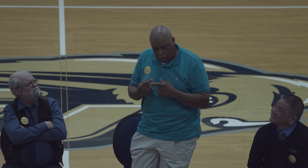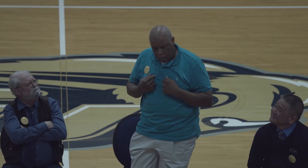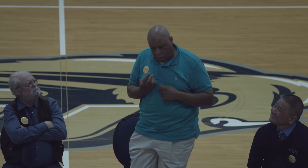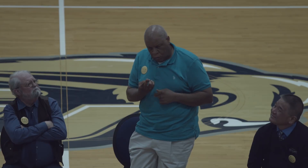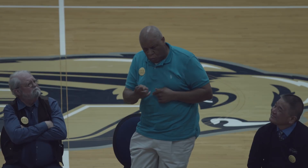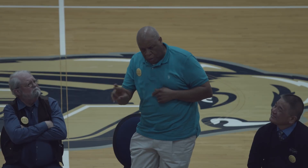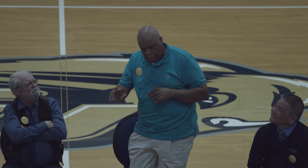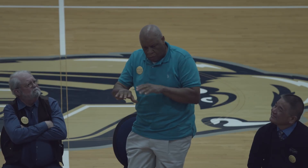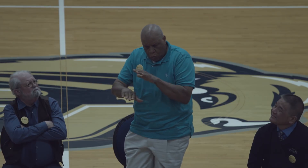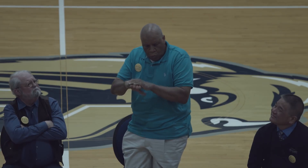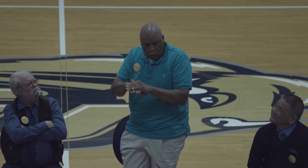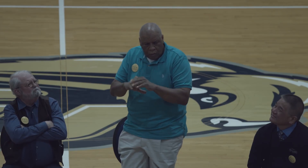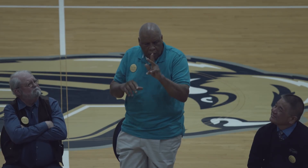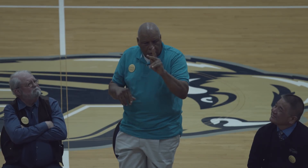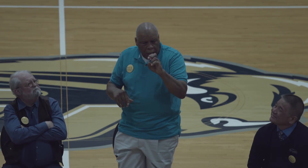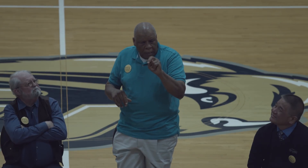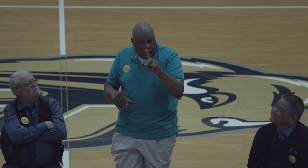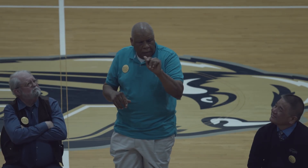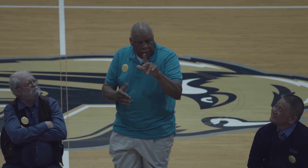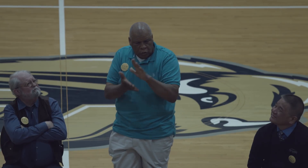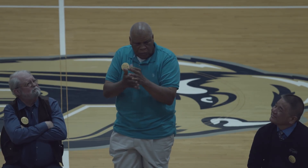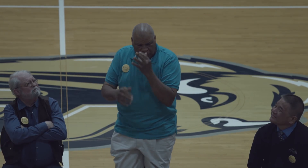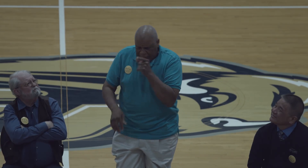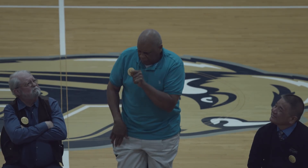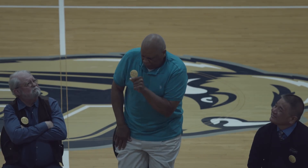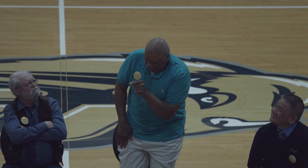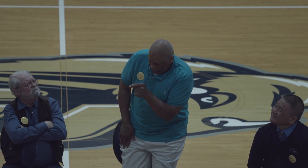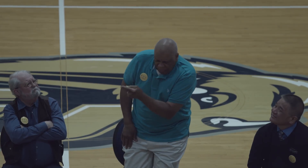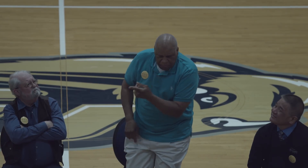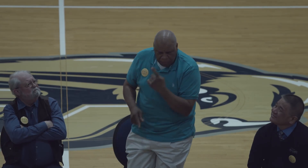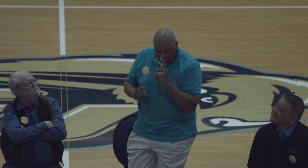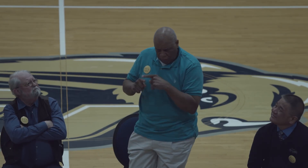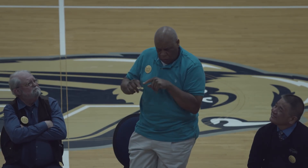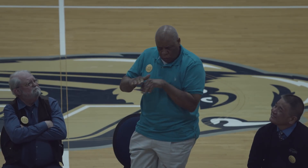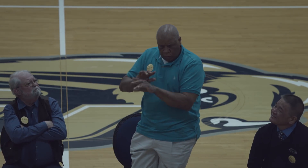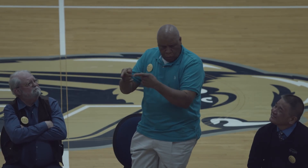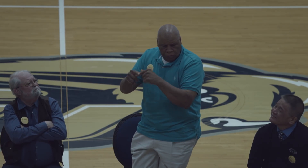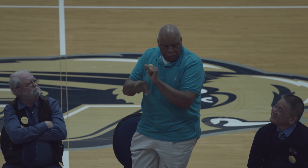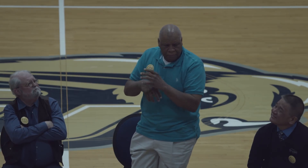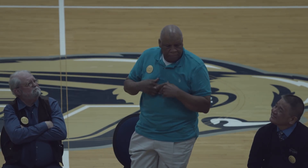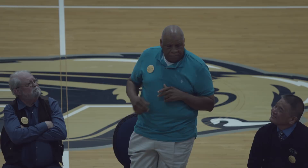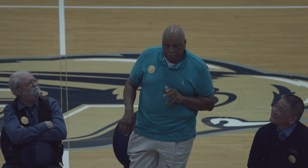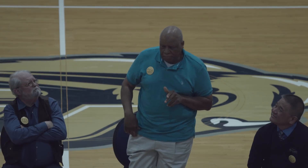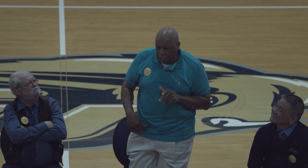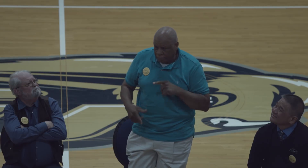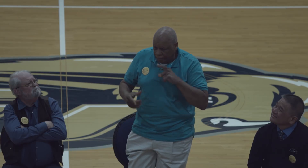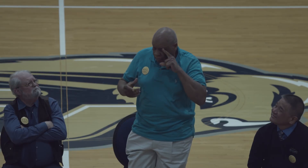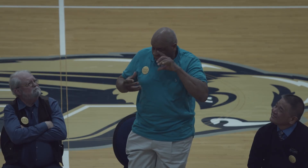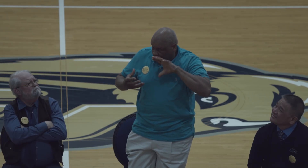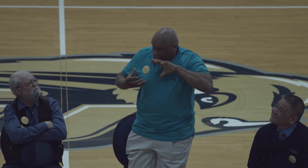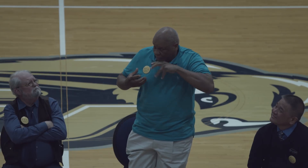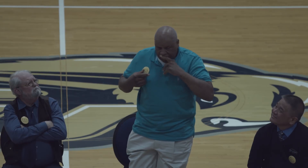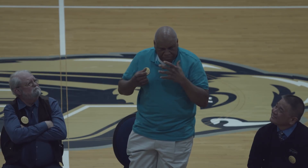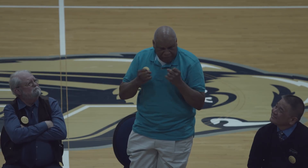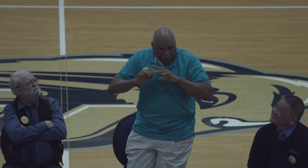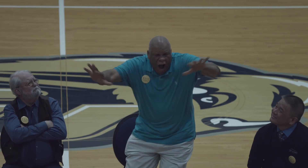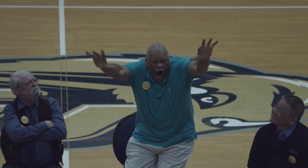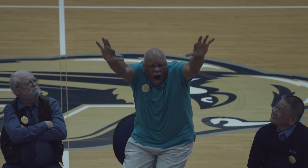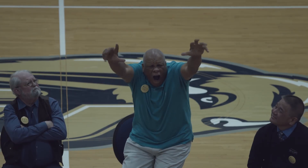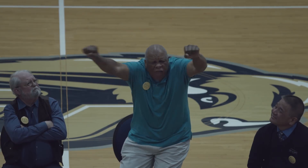And when I got on campus, I was going to make a right from West Virginia into Kendall,